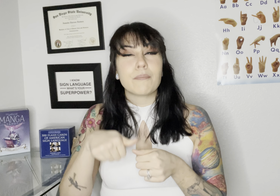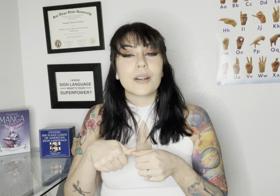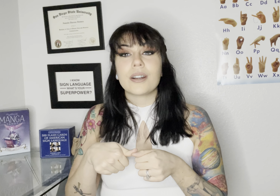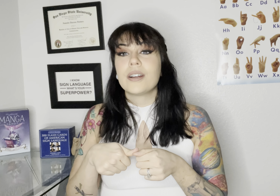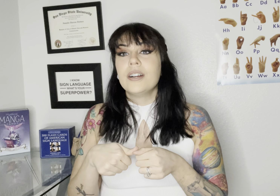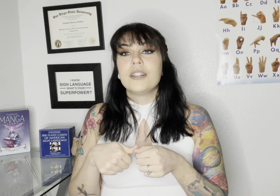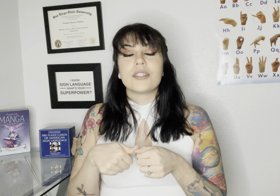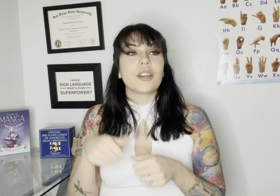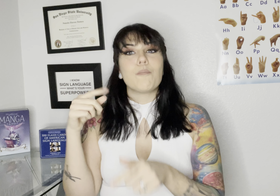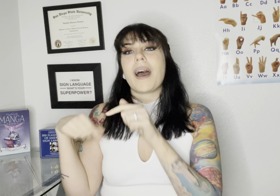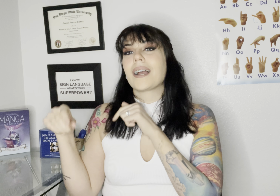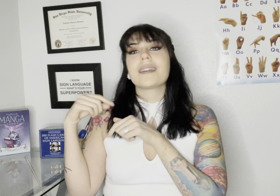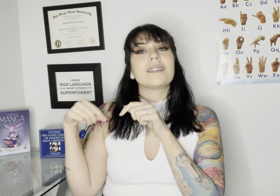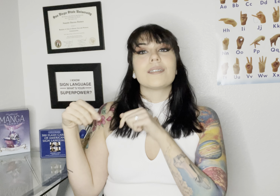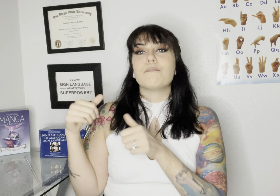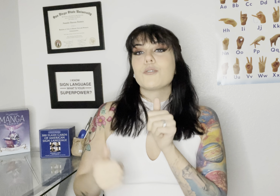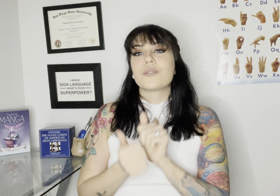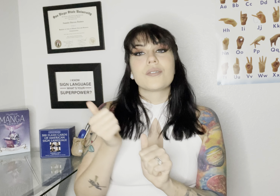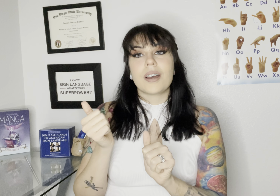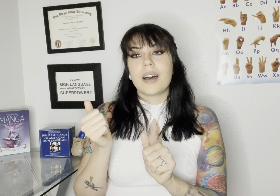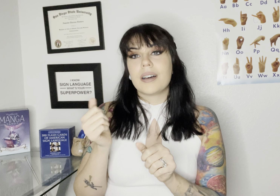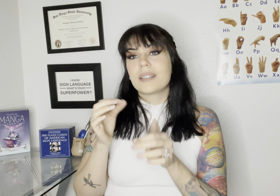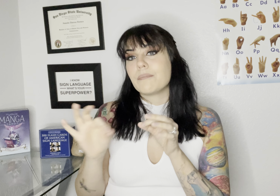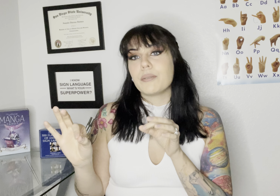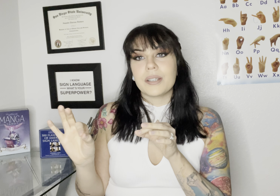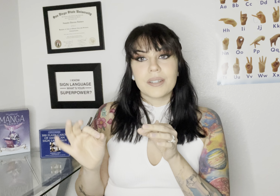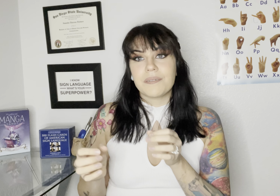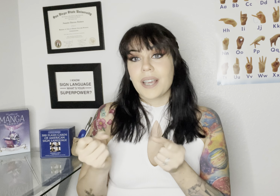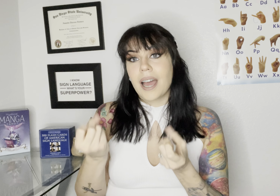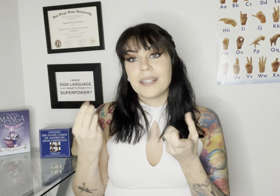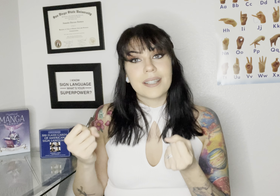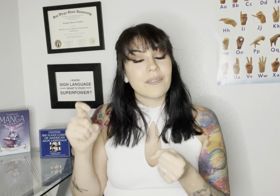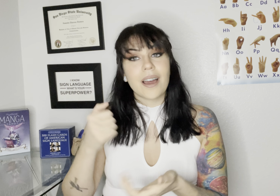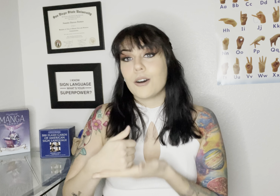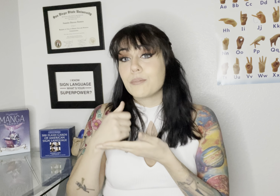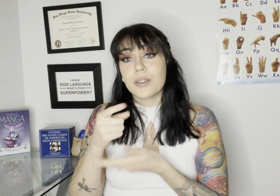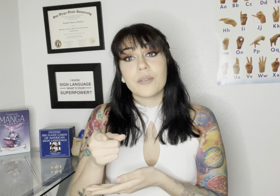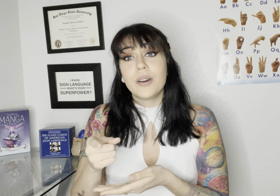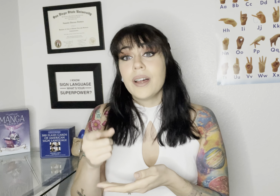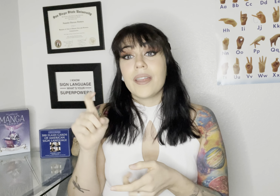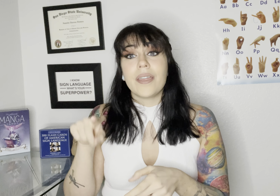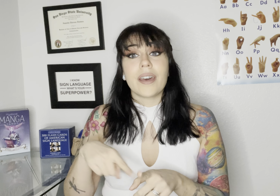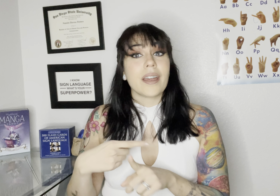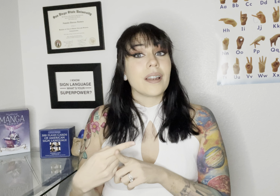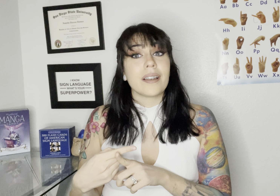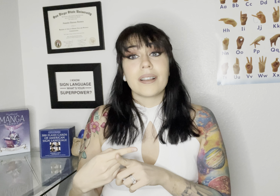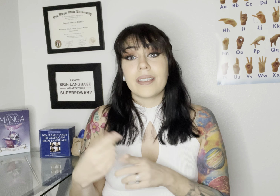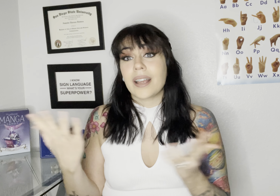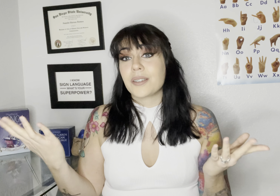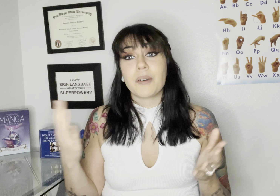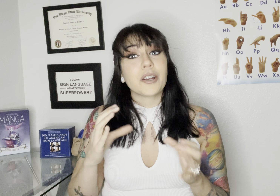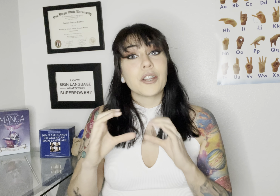remember to go back to the most simplest of signs. If that helps you, then that's the way you're going to